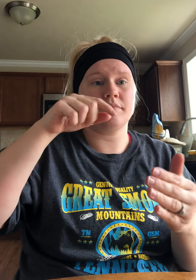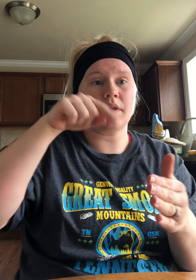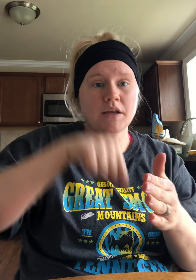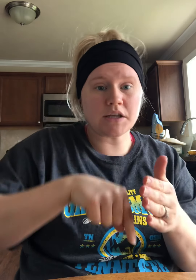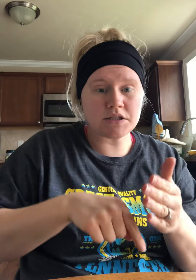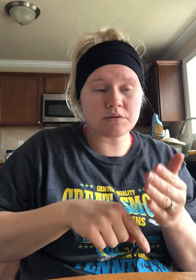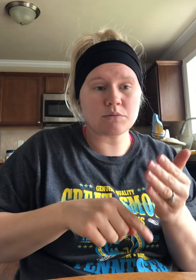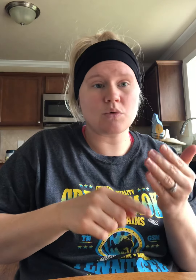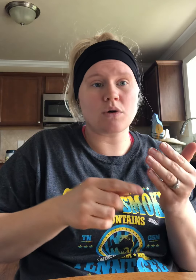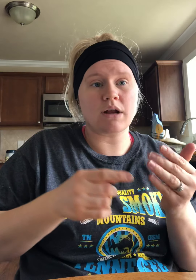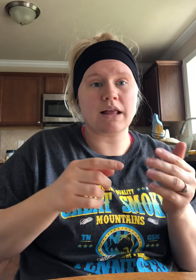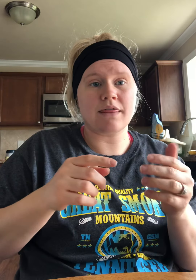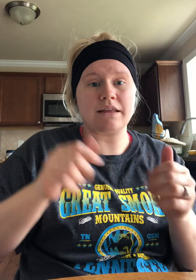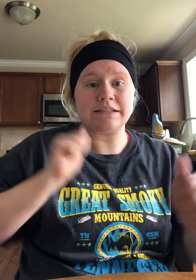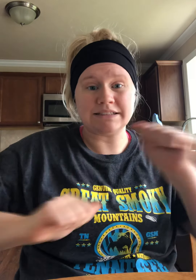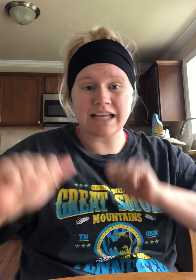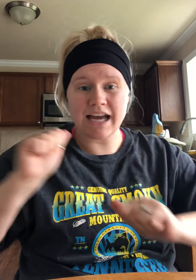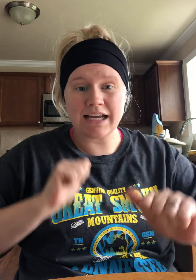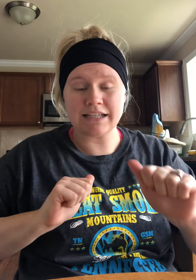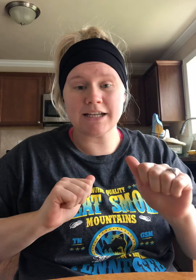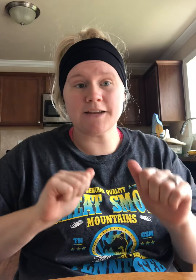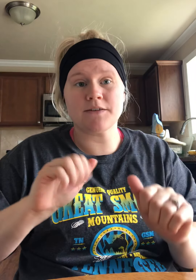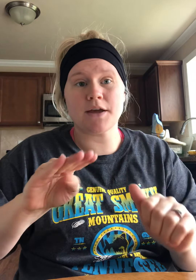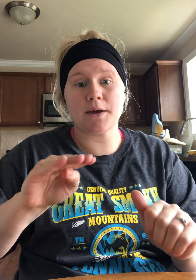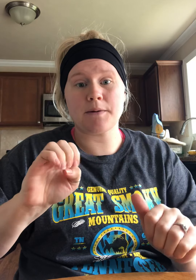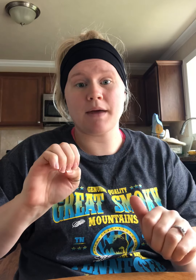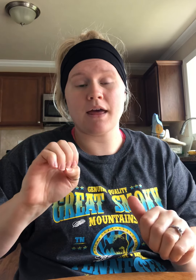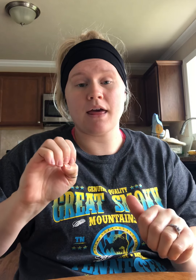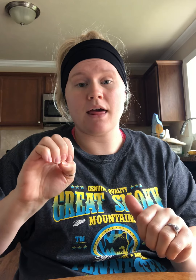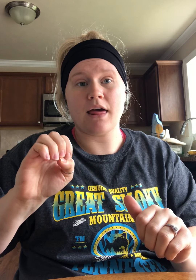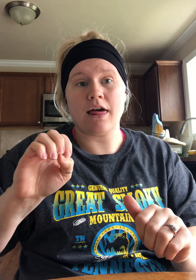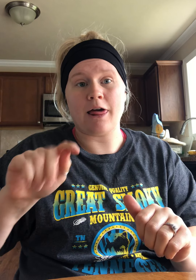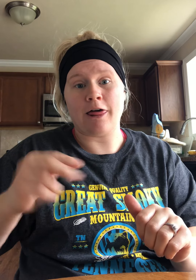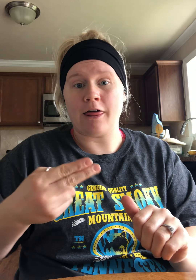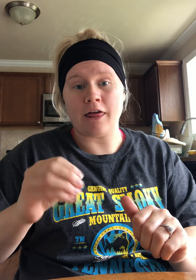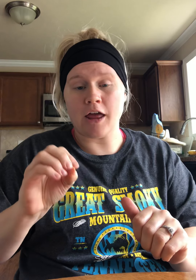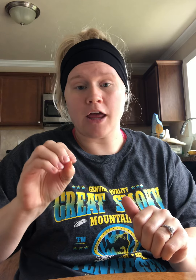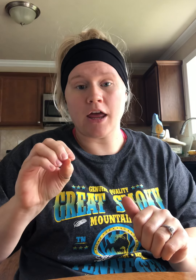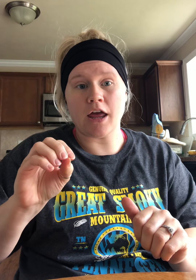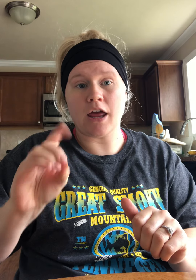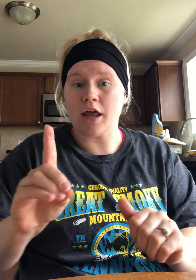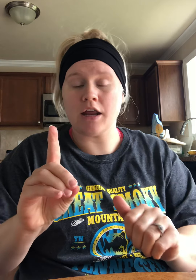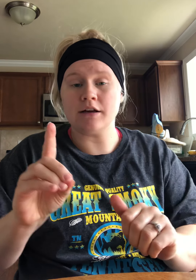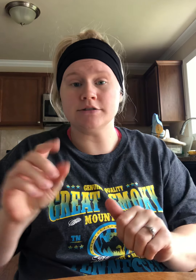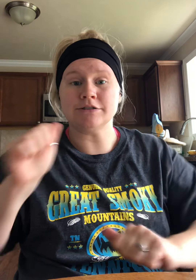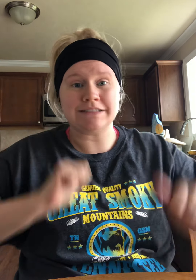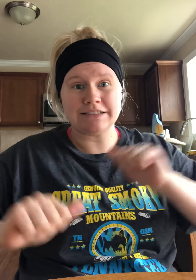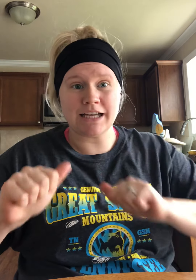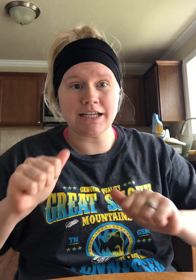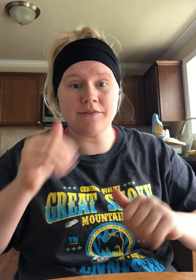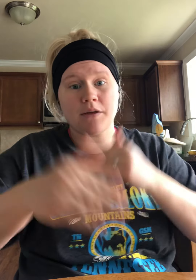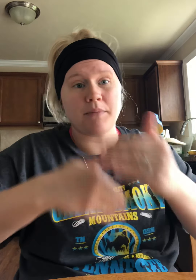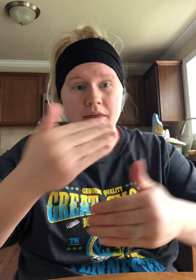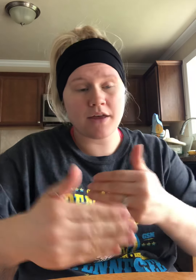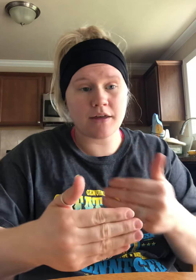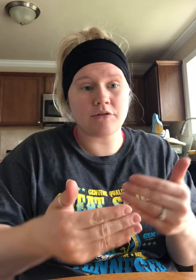scientific method, which at first might seem a little bit intimidating, but when we walk through